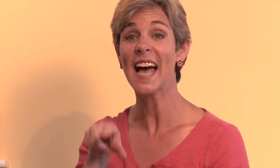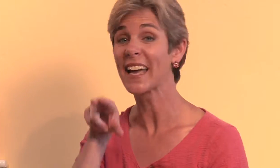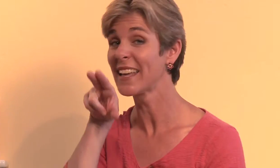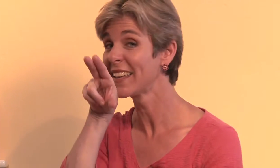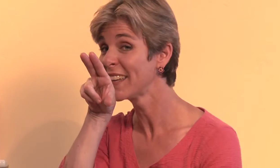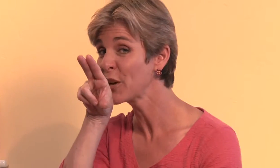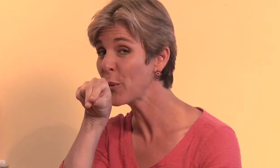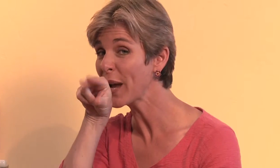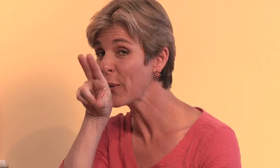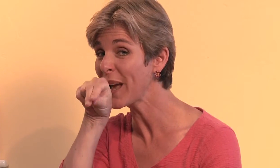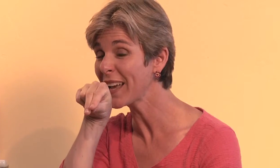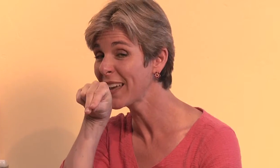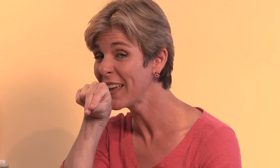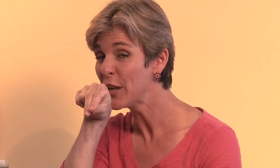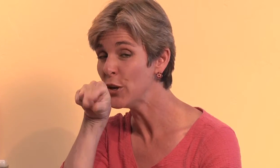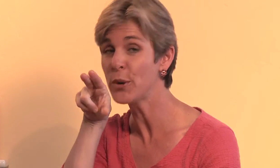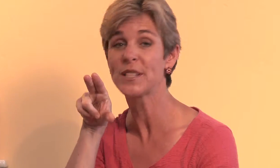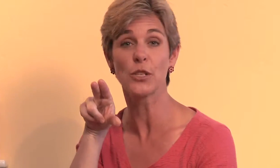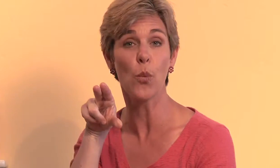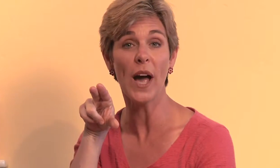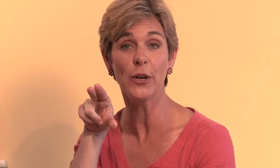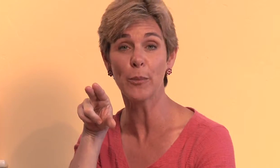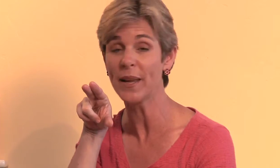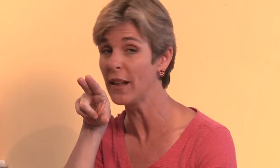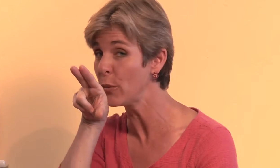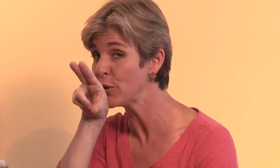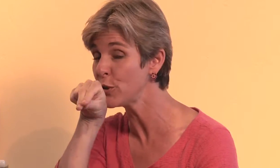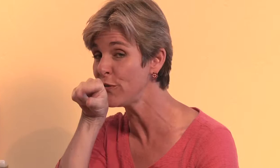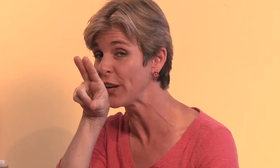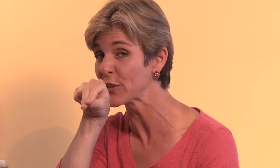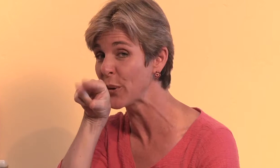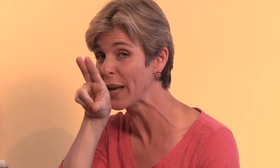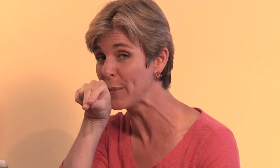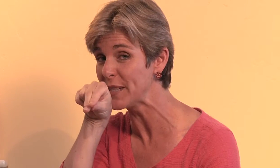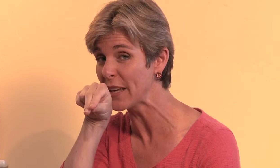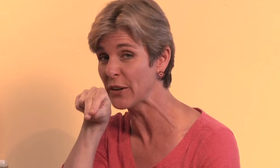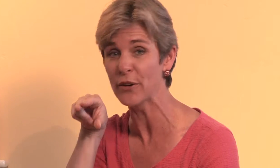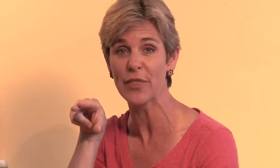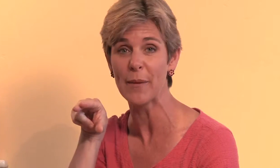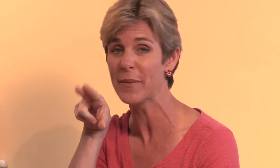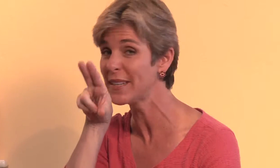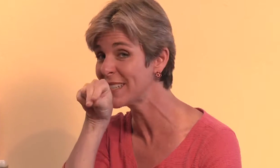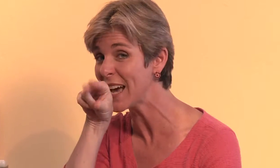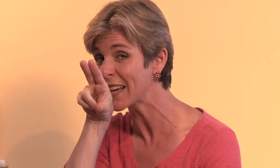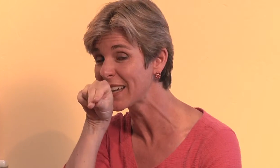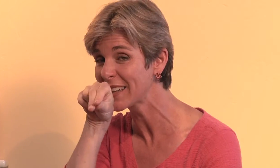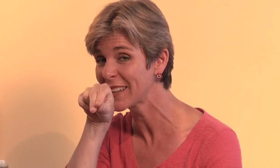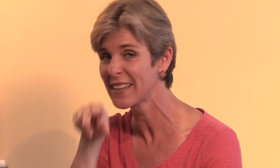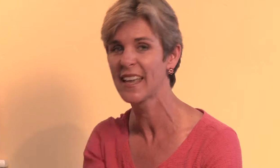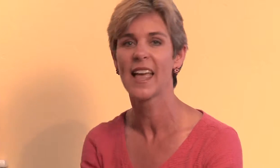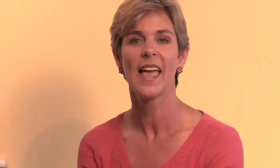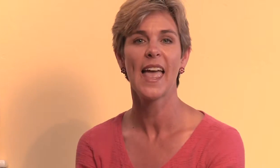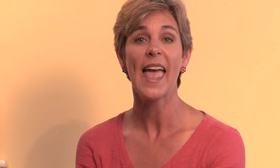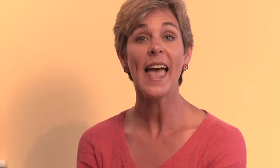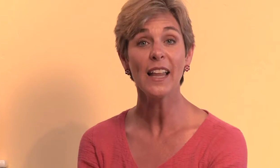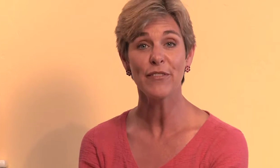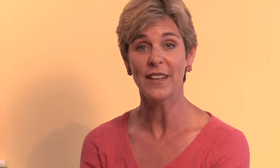Duck. Quack, quack. Notice it's a wider bill with two fingers going up and down on your thumb. Duck.